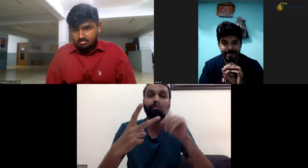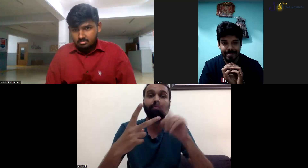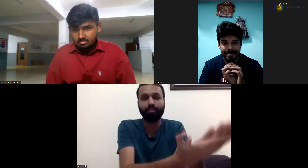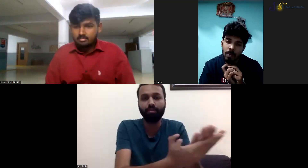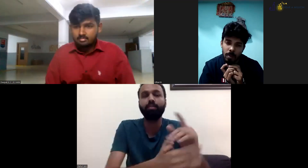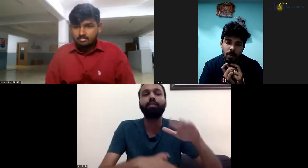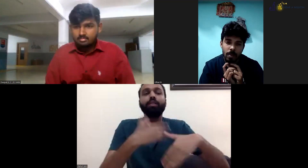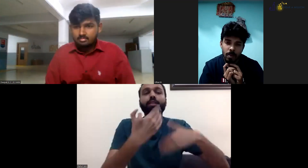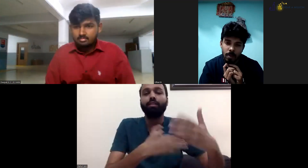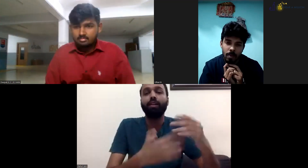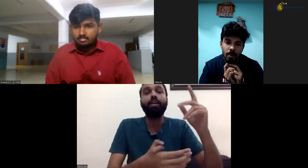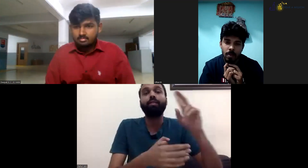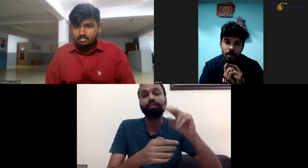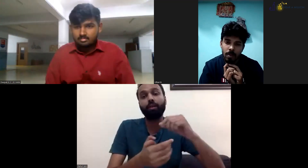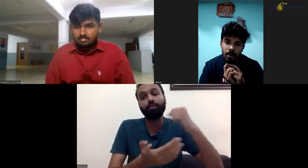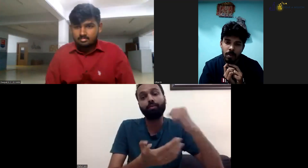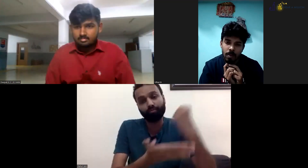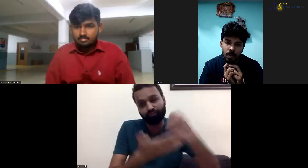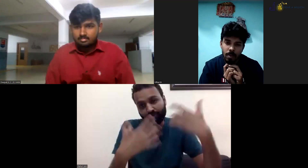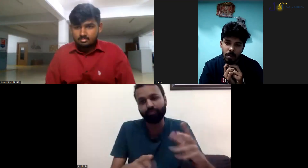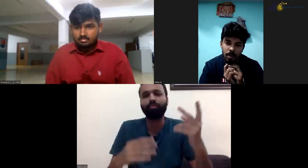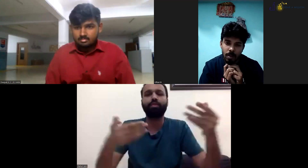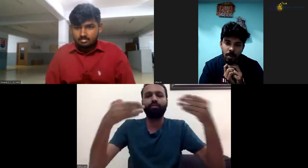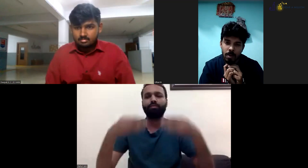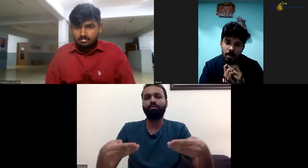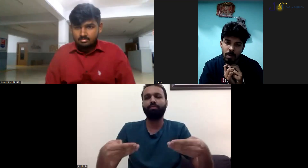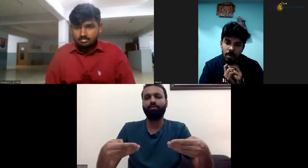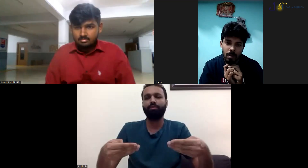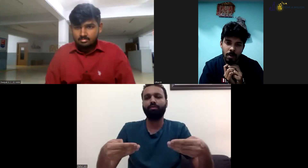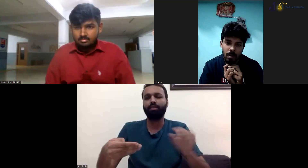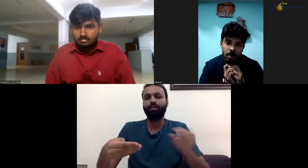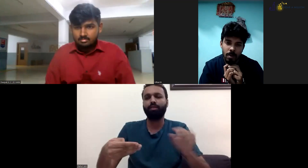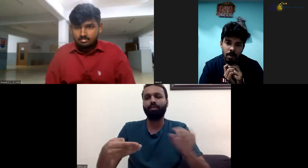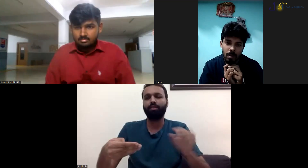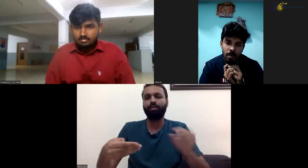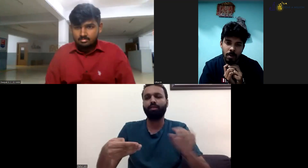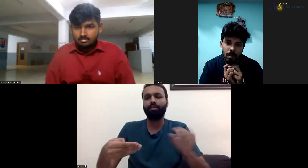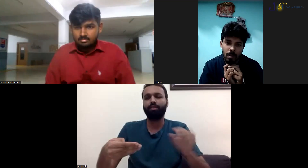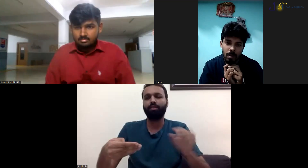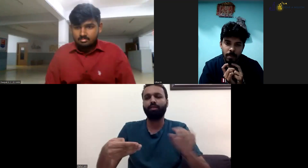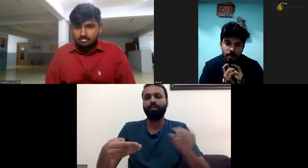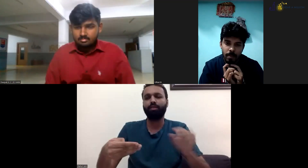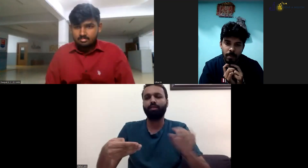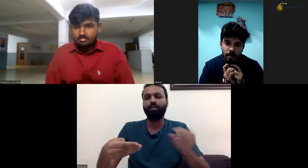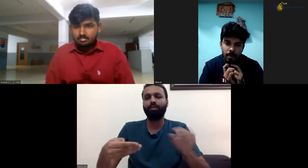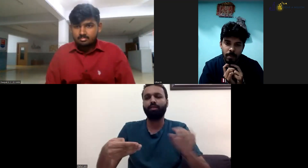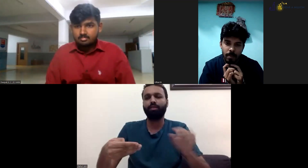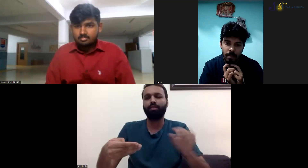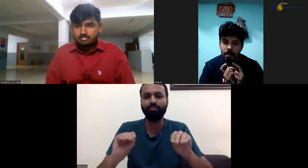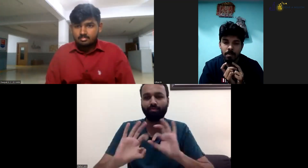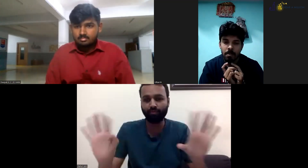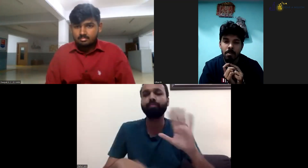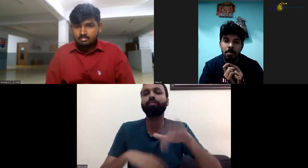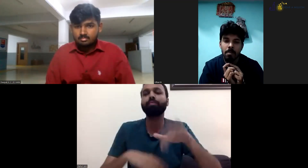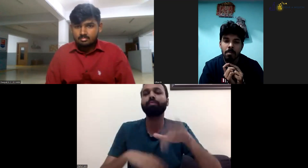So when they see those tickets, you have to then go to the UK visa office and get two visas and put it in your passport. You